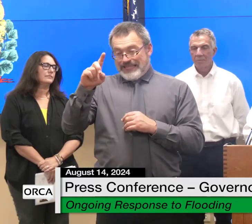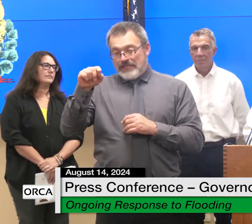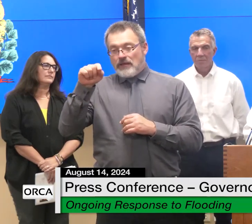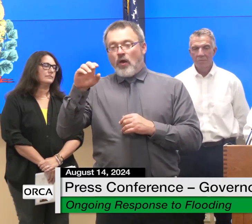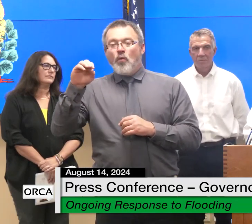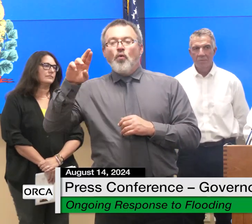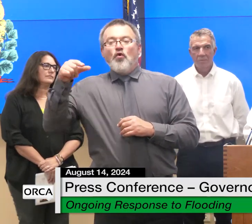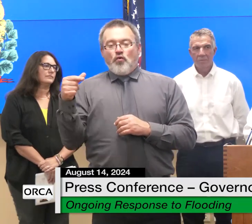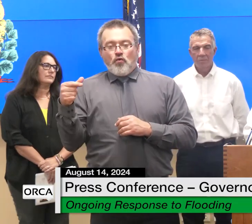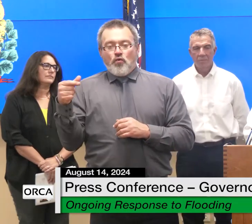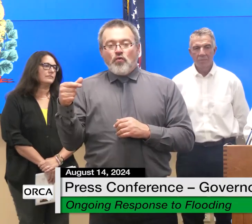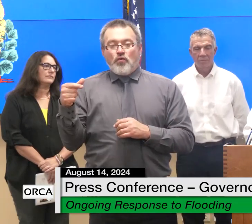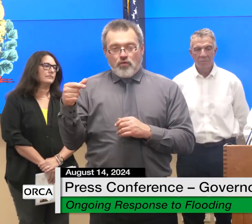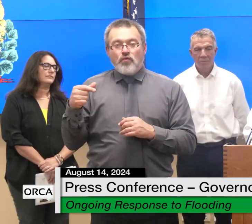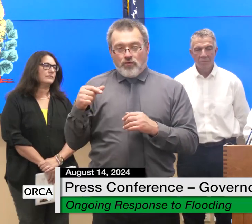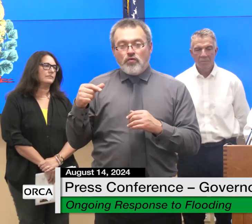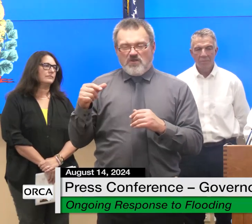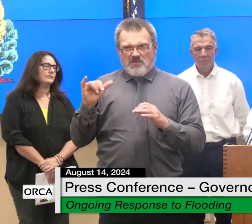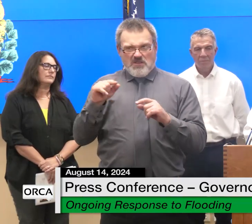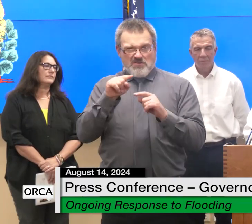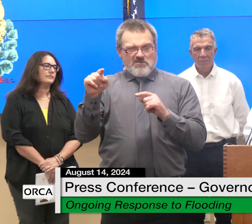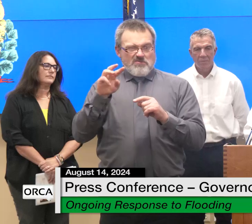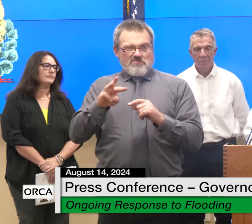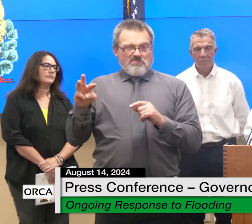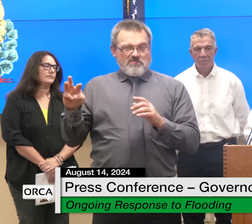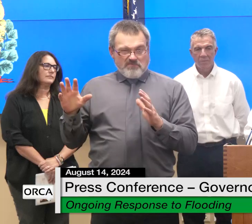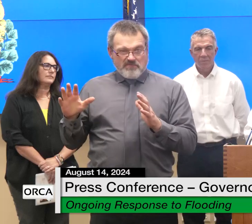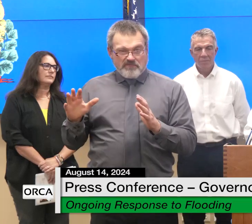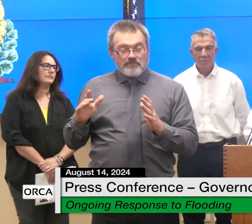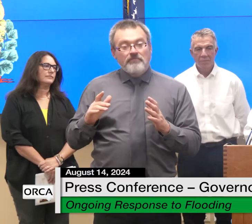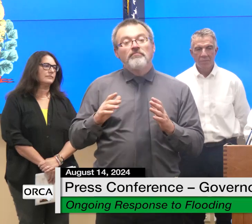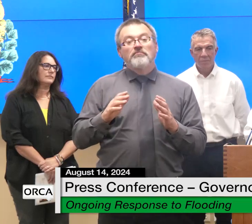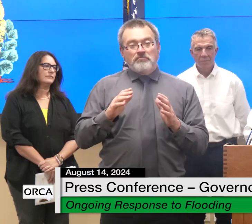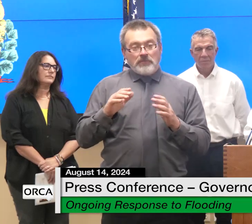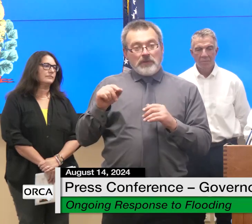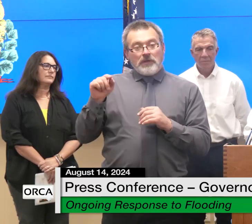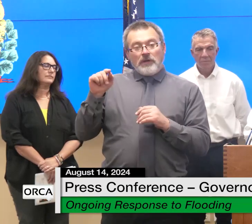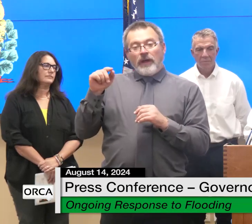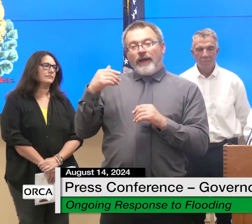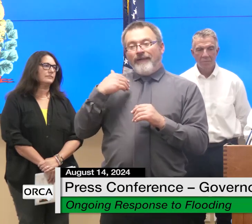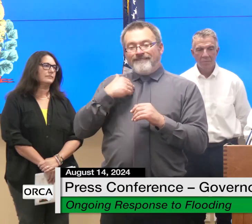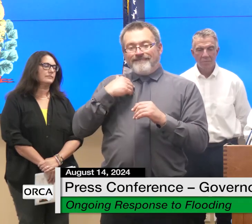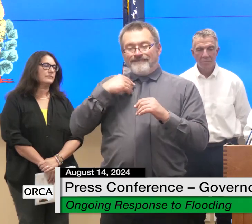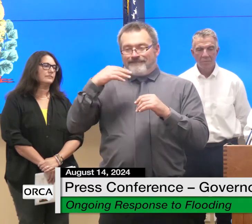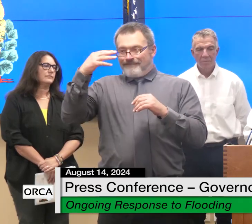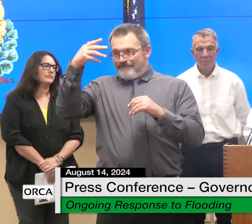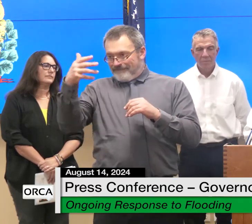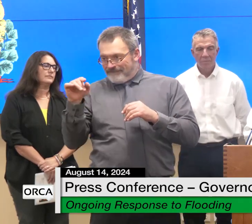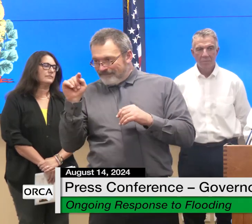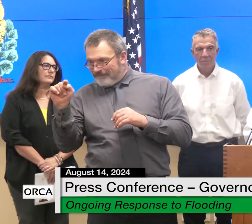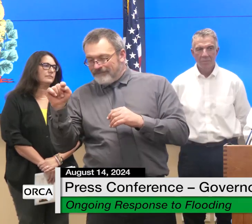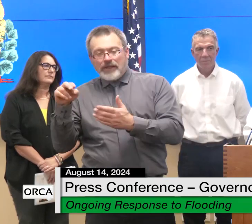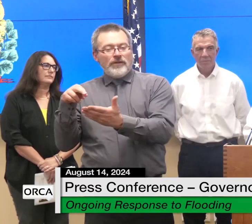Finally, speaking of our flood recovery website, there is also a section where you can register to become a